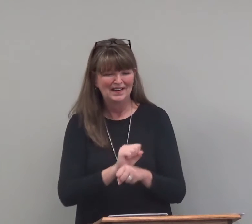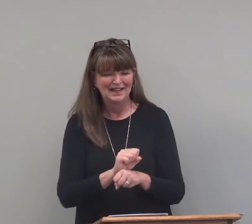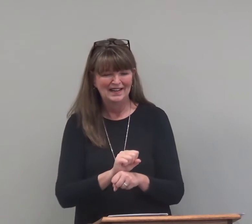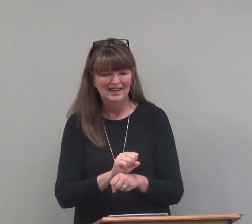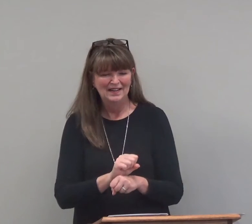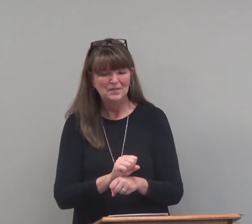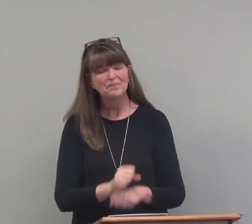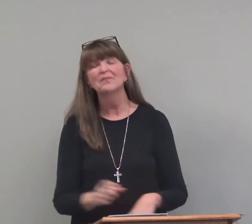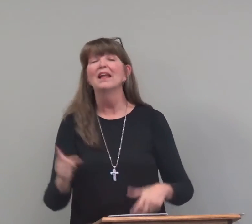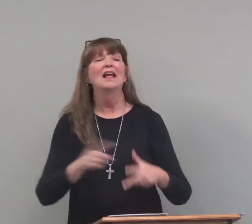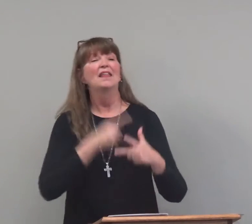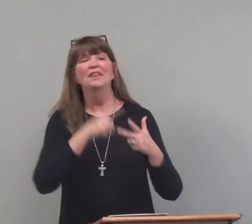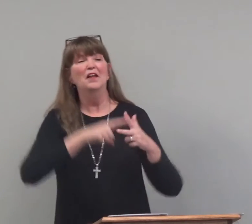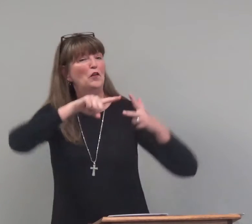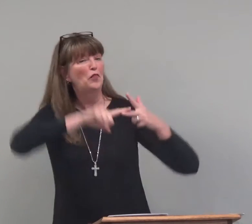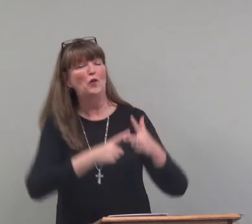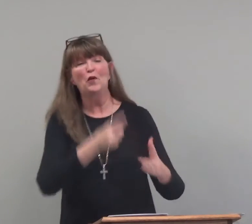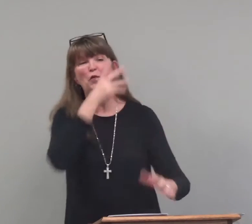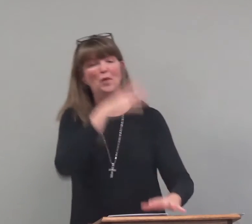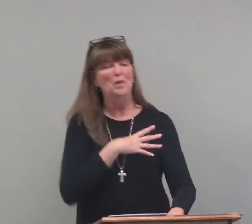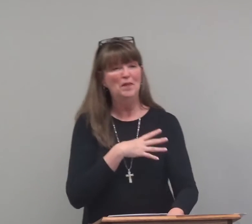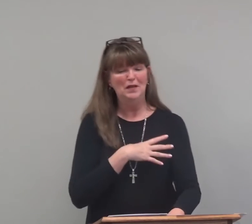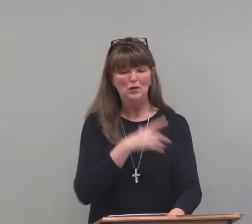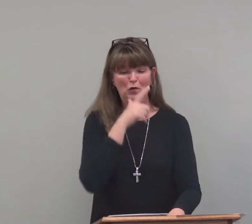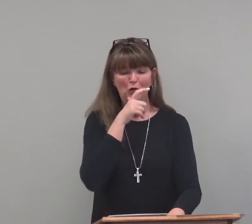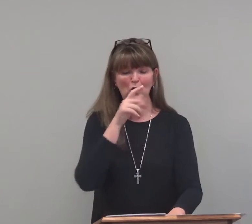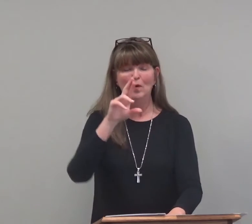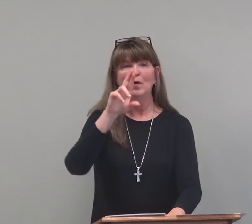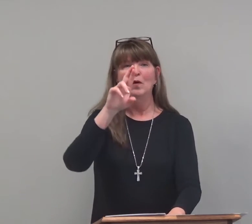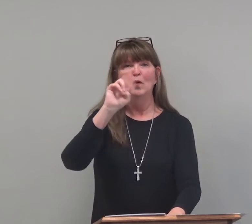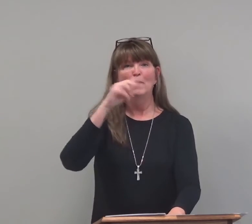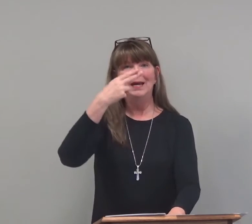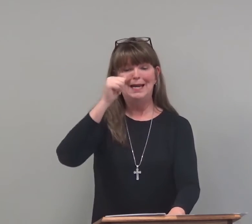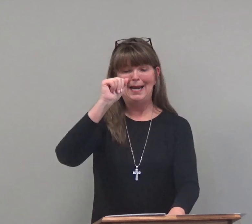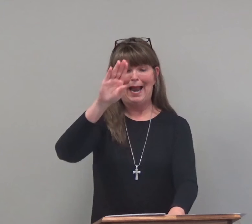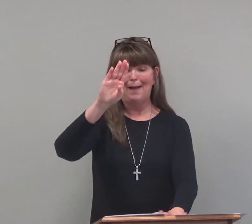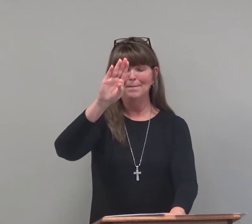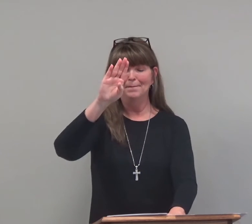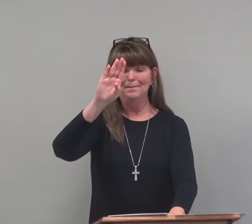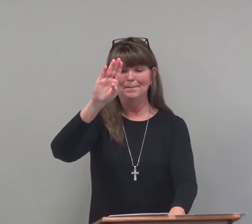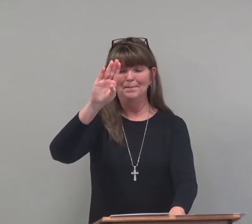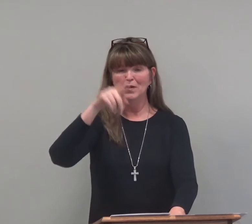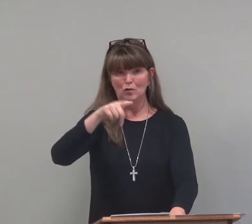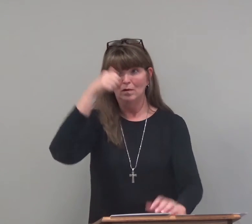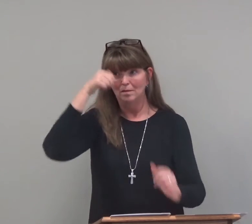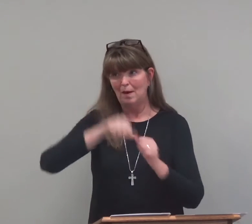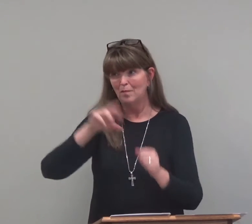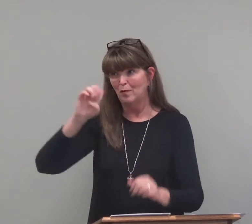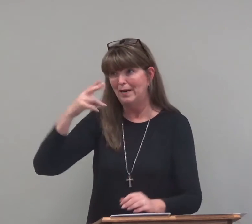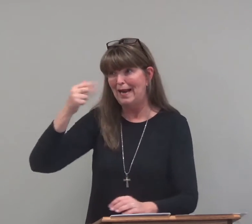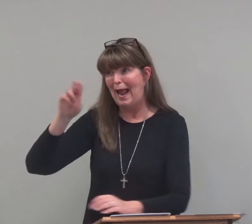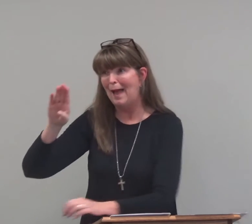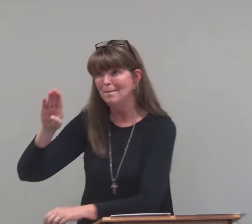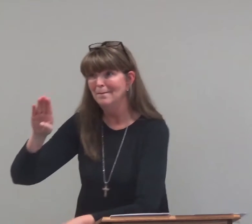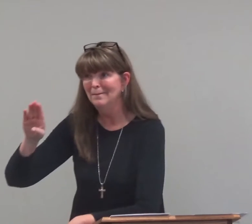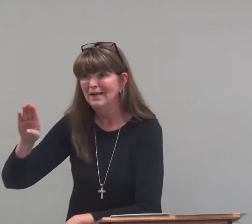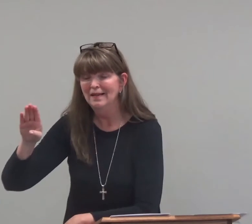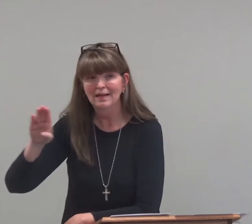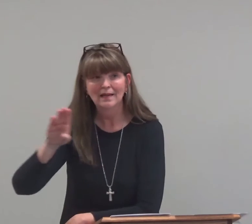situation where she was poor, she was gleaning, then she slept with him, then she got married, and then she was rich. It happened in one season, imagine that.